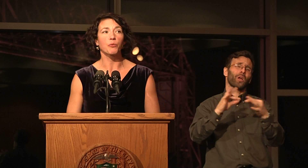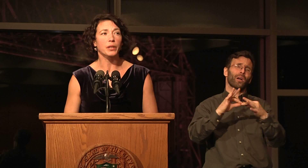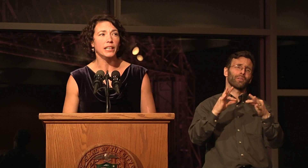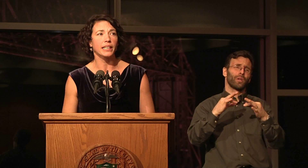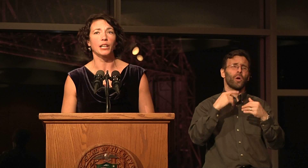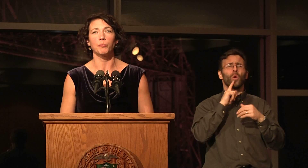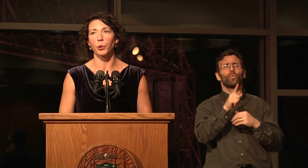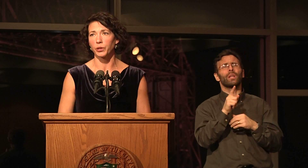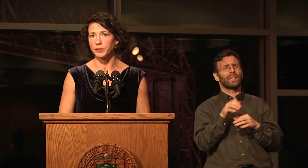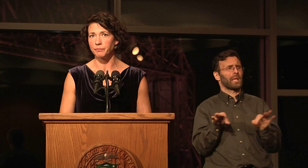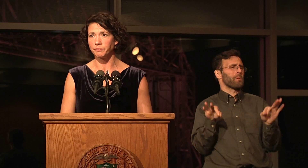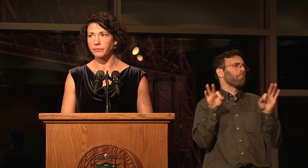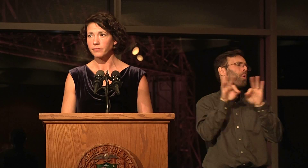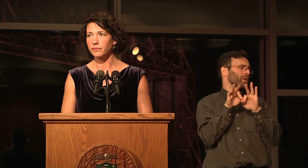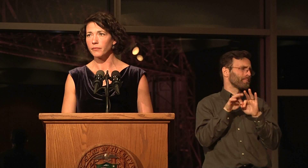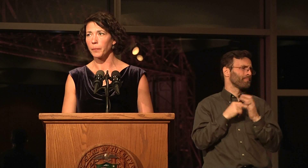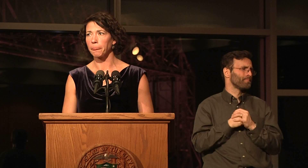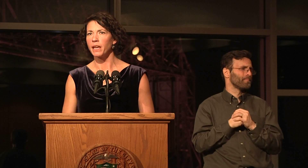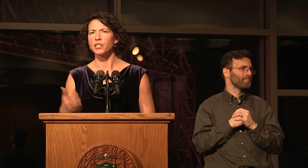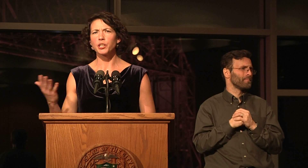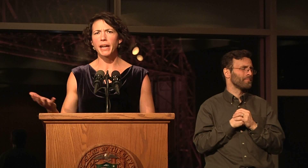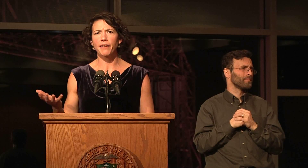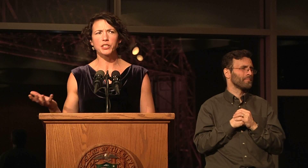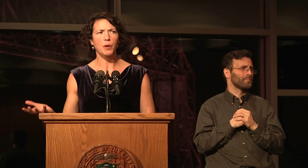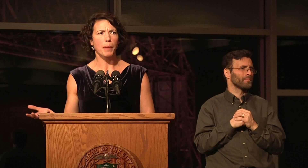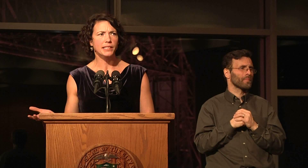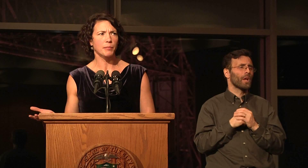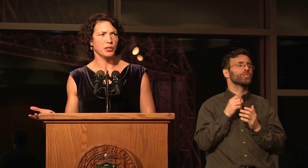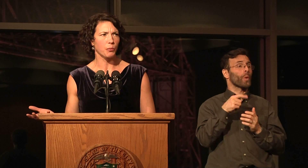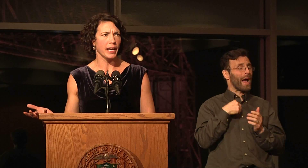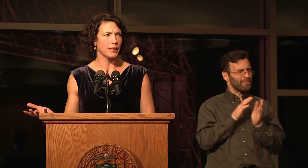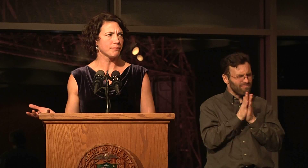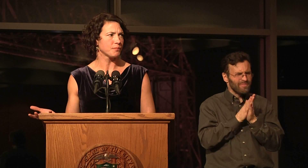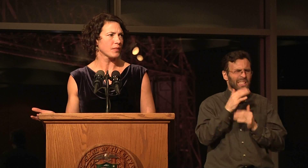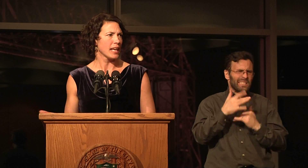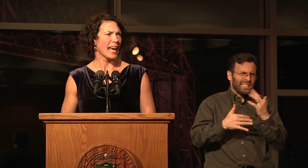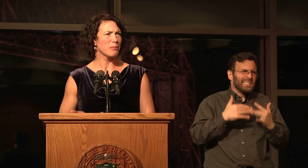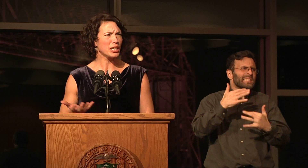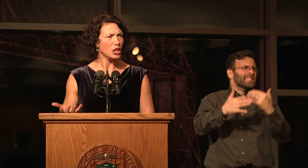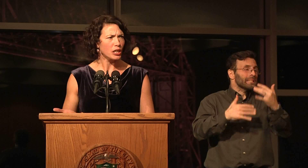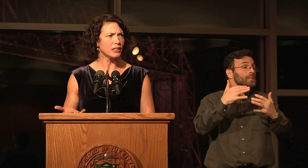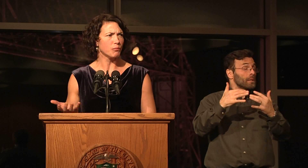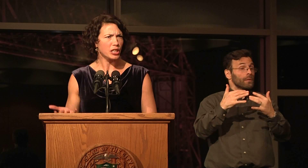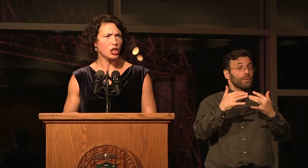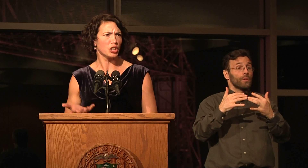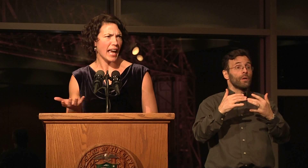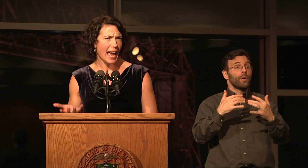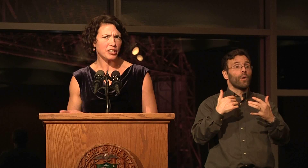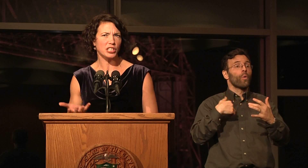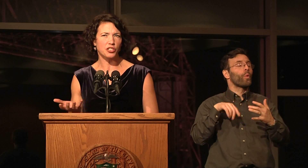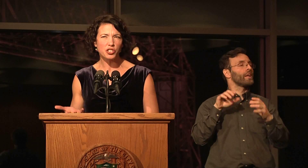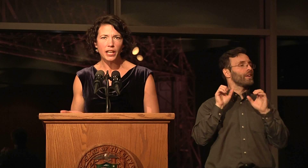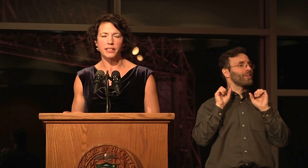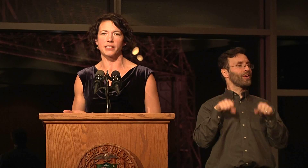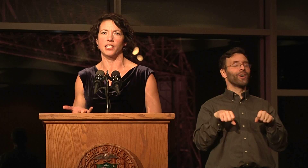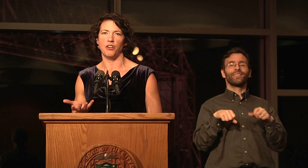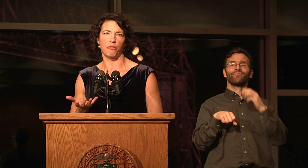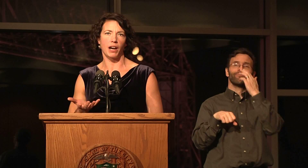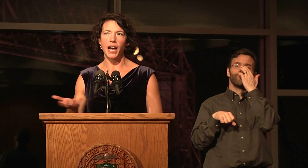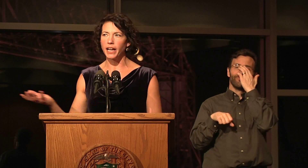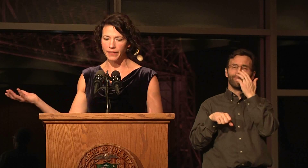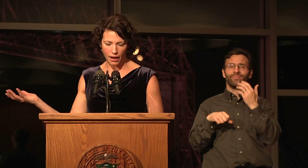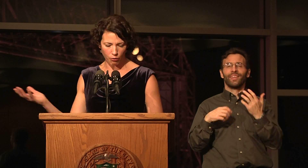really, really important. So we have this momentum underway, And we could actually